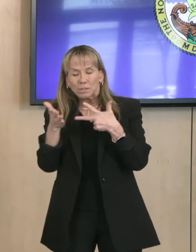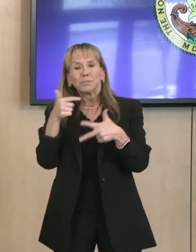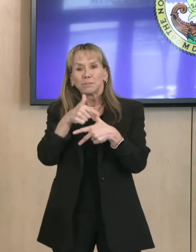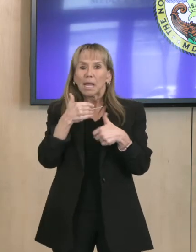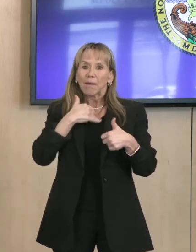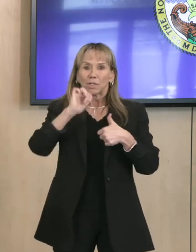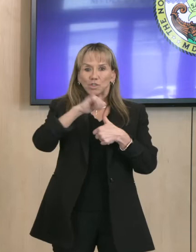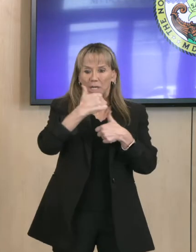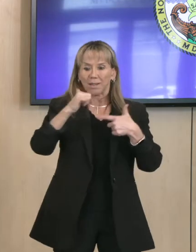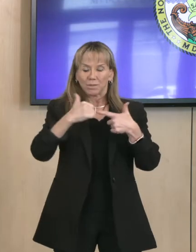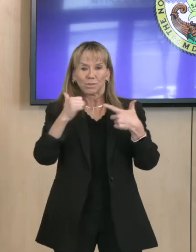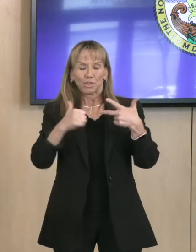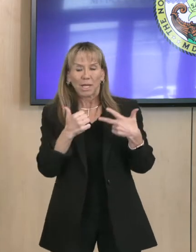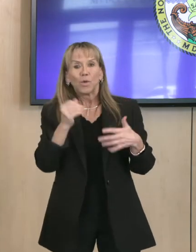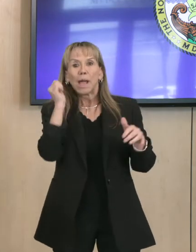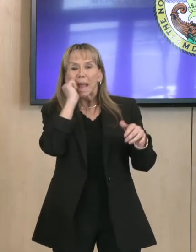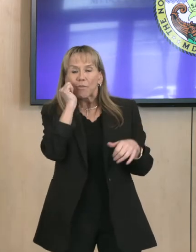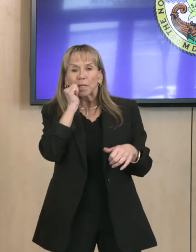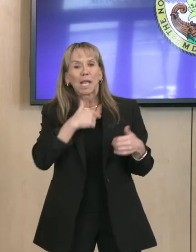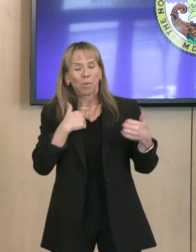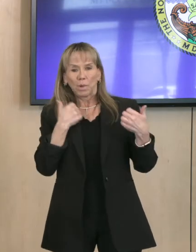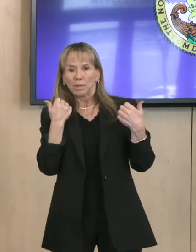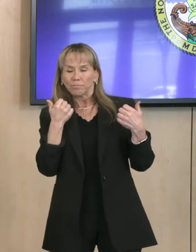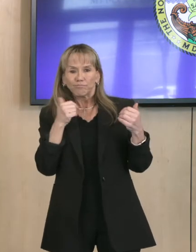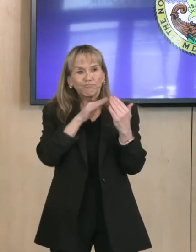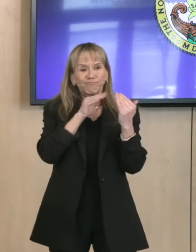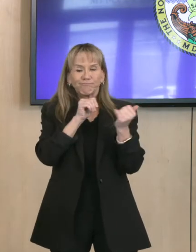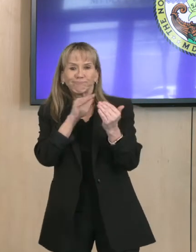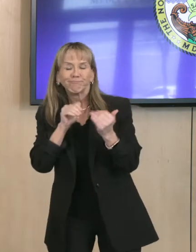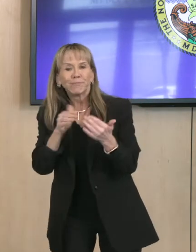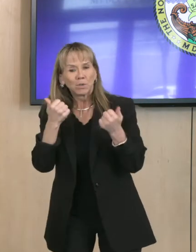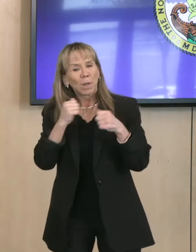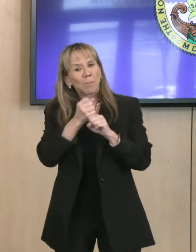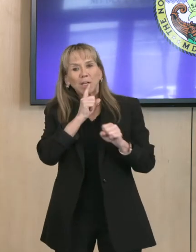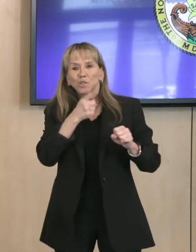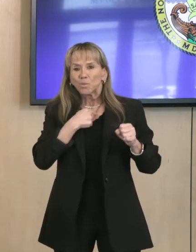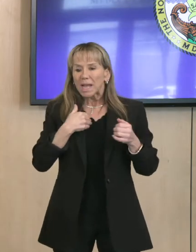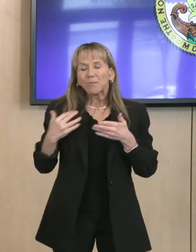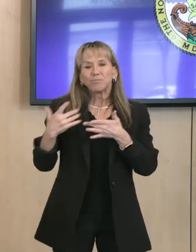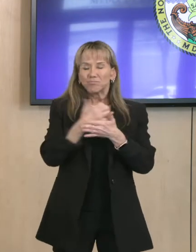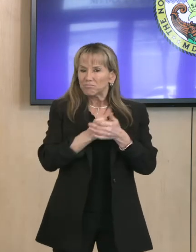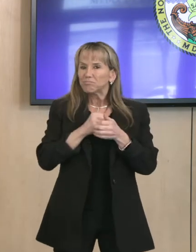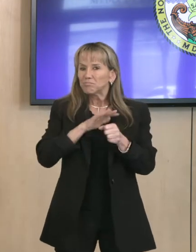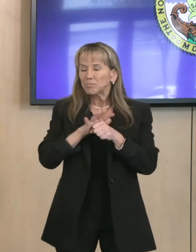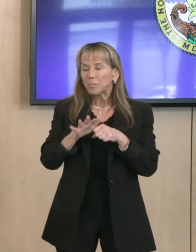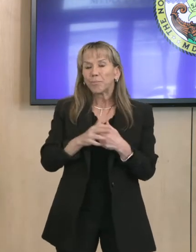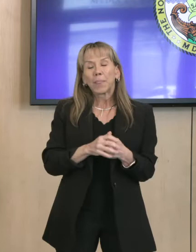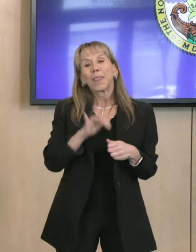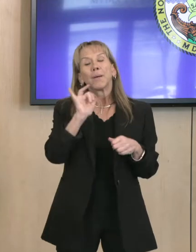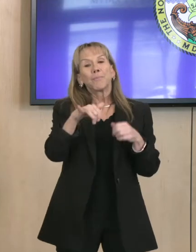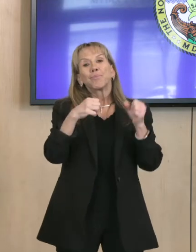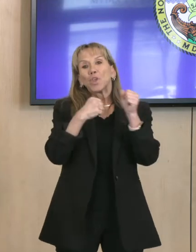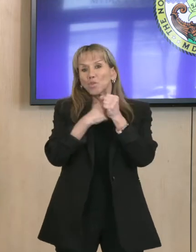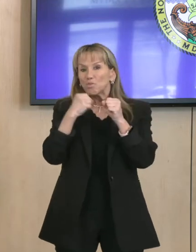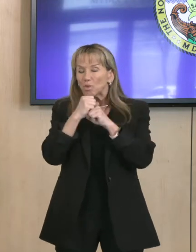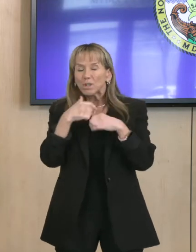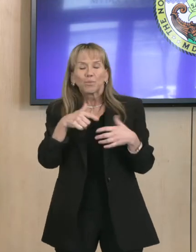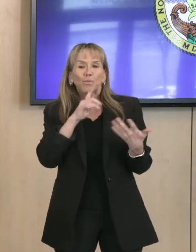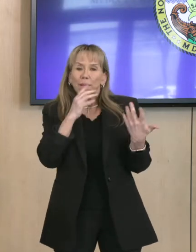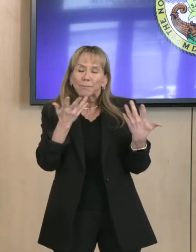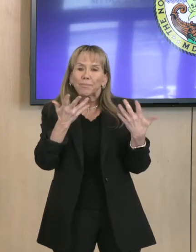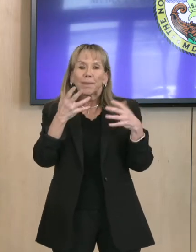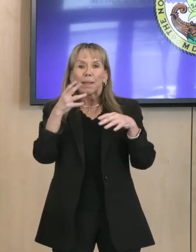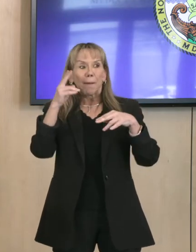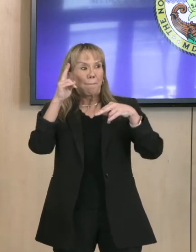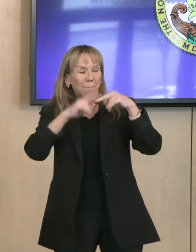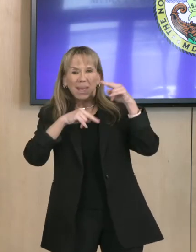confront and tackle every day in trying to raise the capacity. Structures in general are kind of the easiest things to get these days. There are a number of